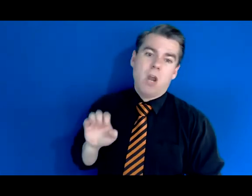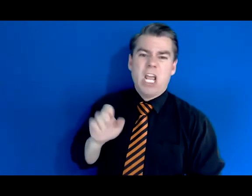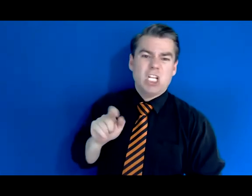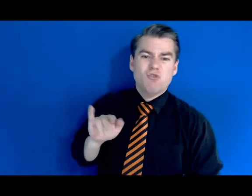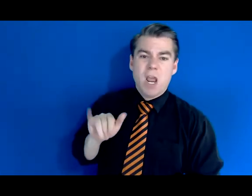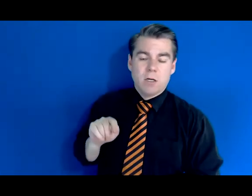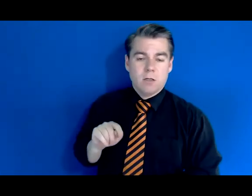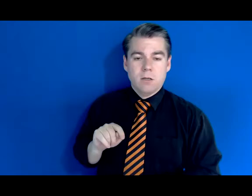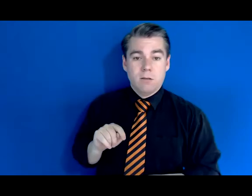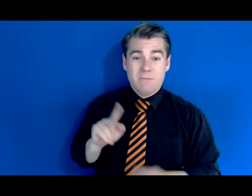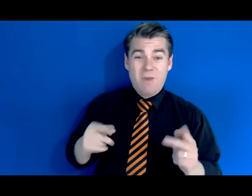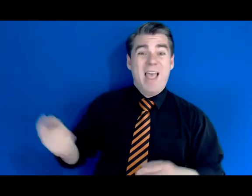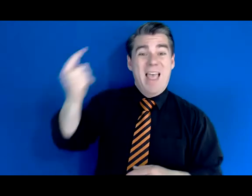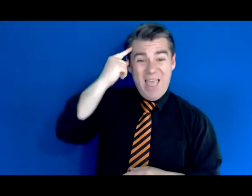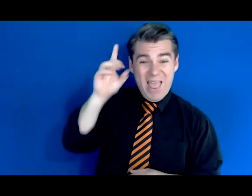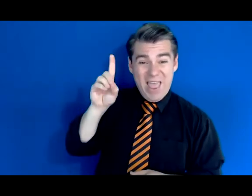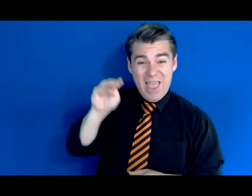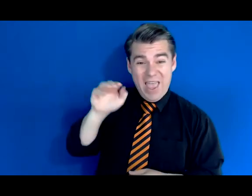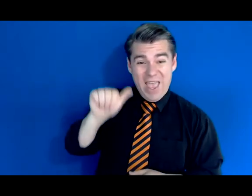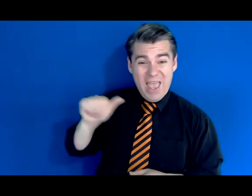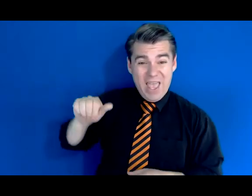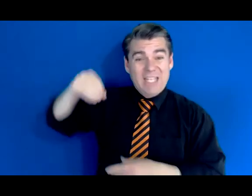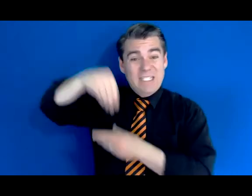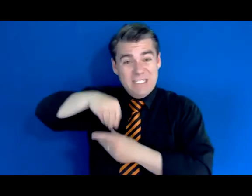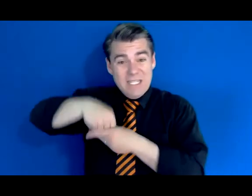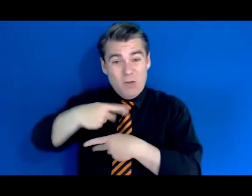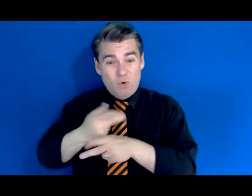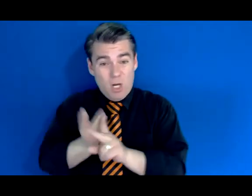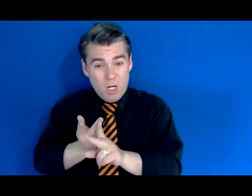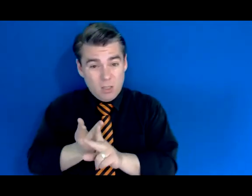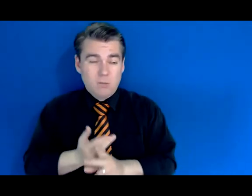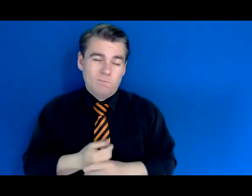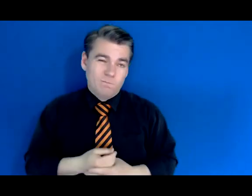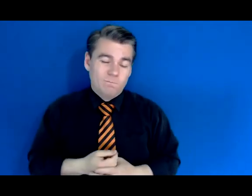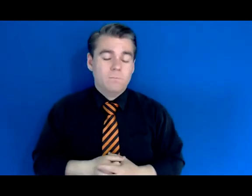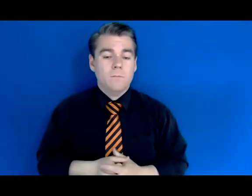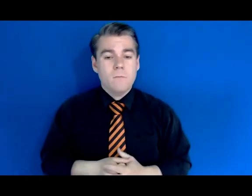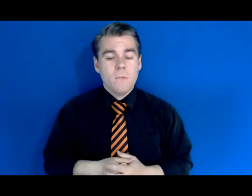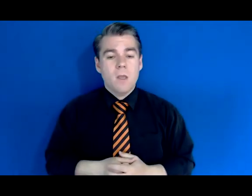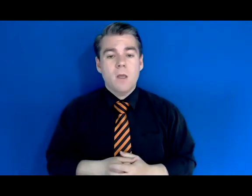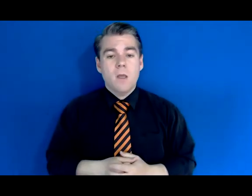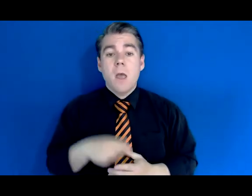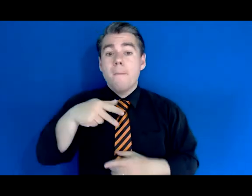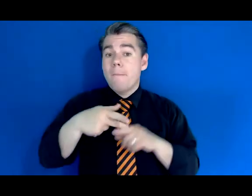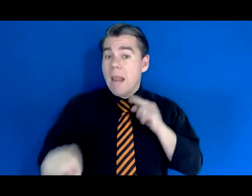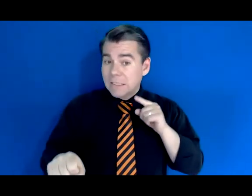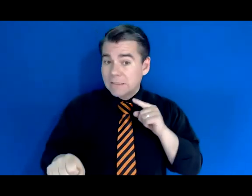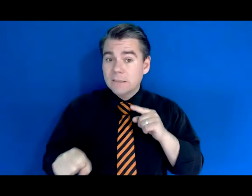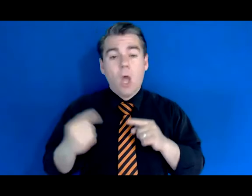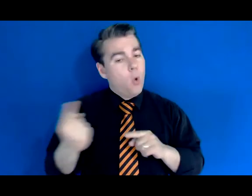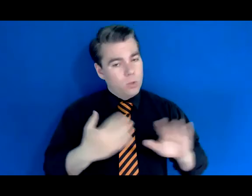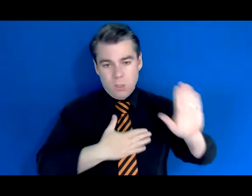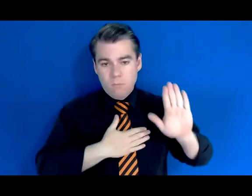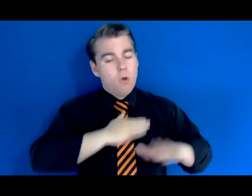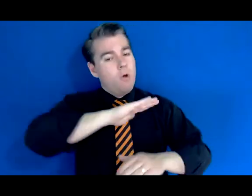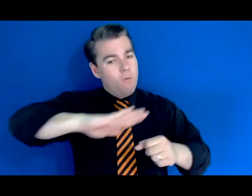think that DMAA is in the product. So Plexus has always claimed that their products are all natural, but